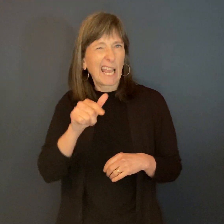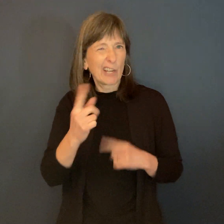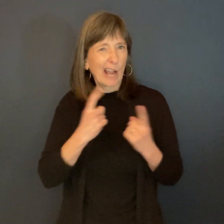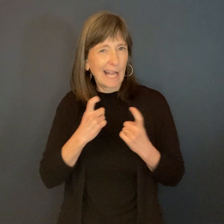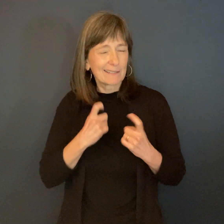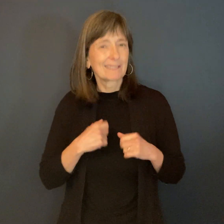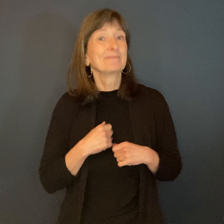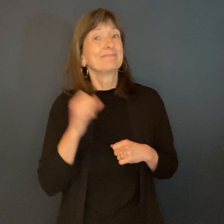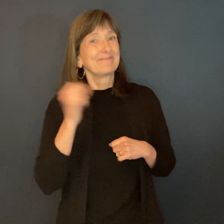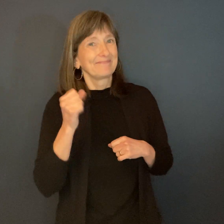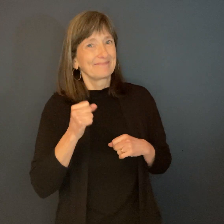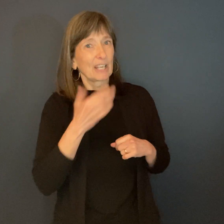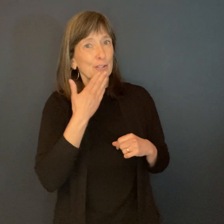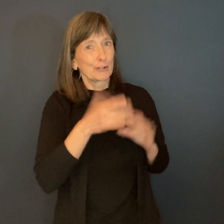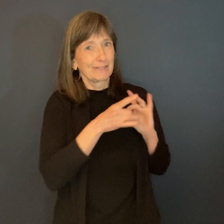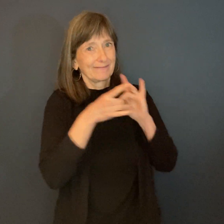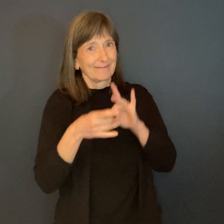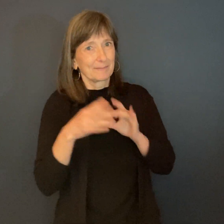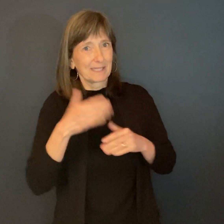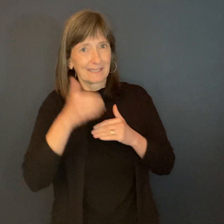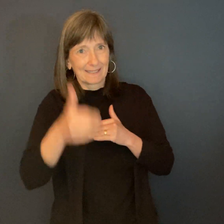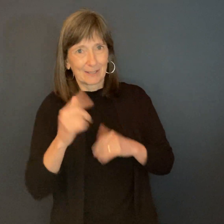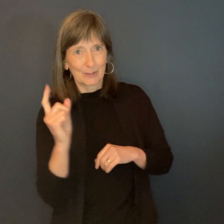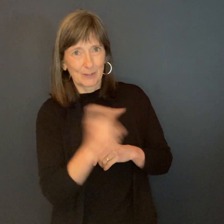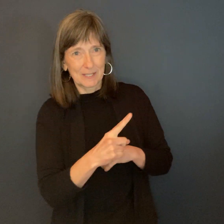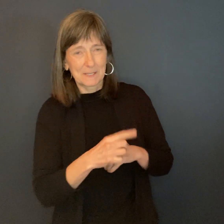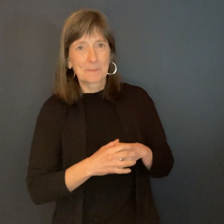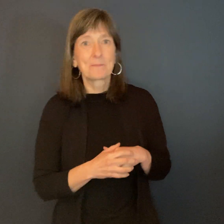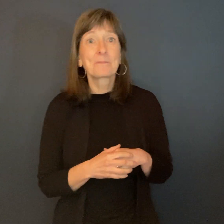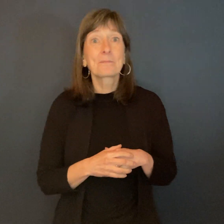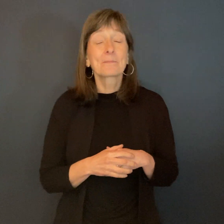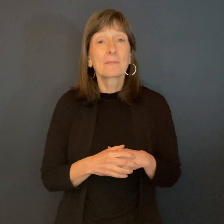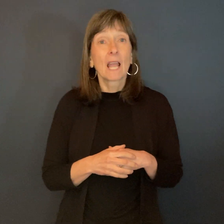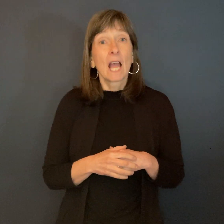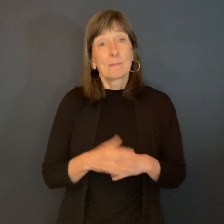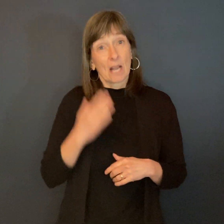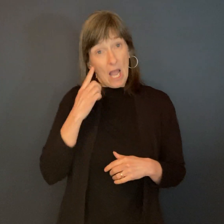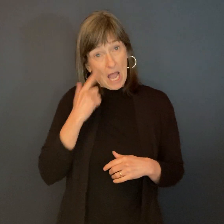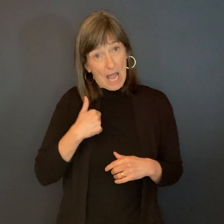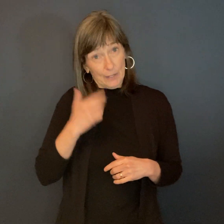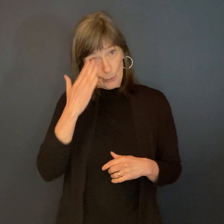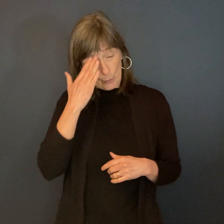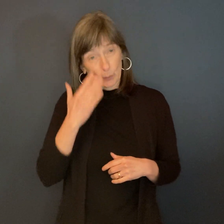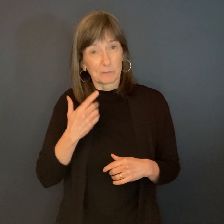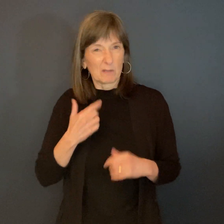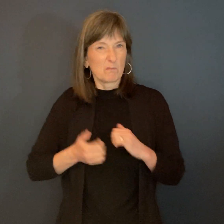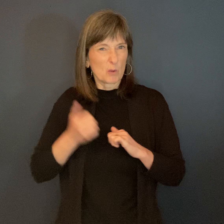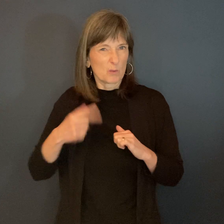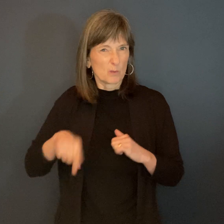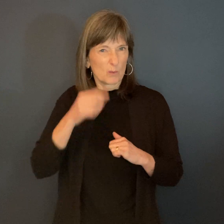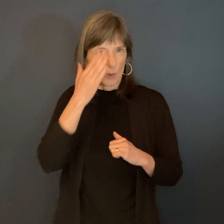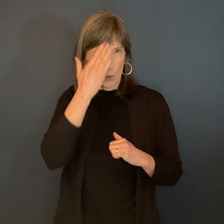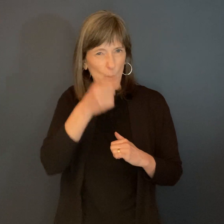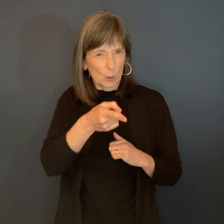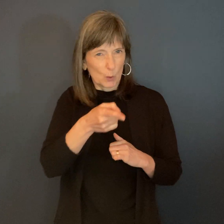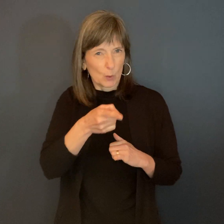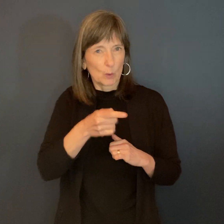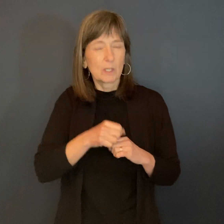comment/question. I mean, clearly I know, and most people who know you know, that you've been recognized for your advocacy and contributions in the area of